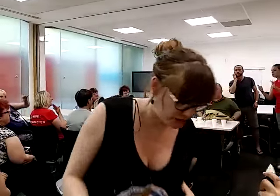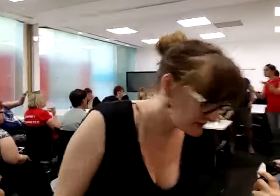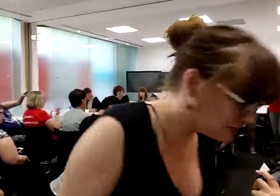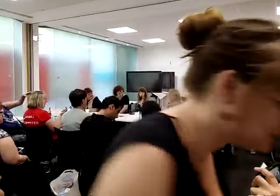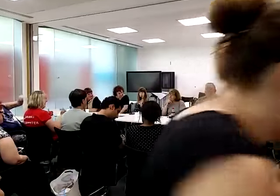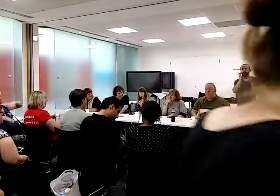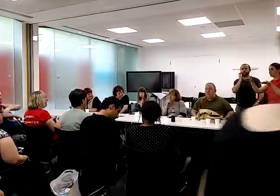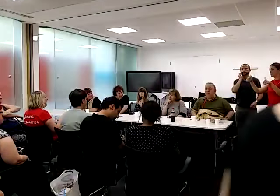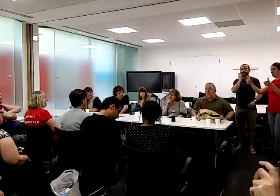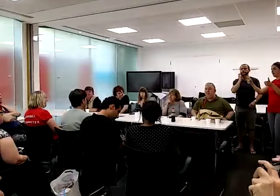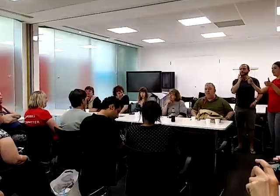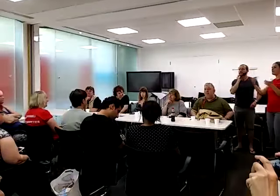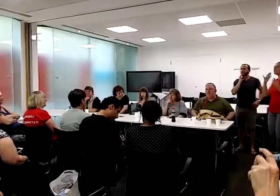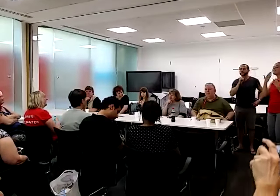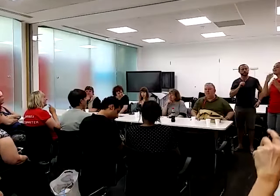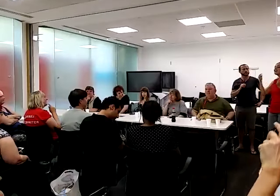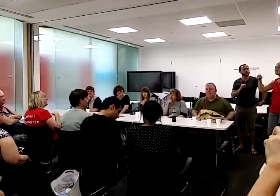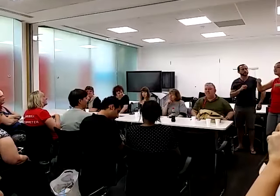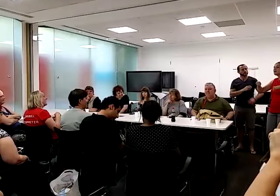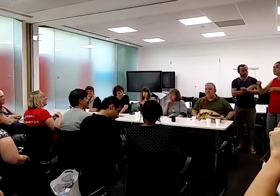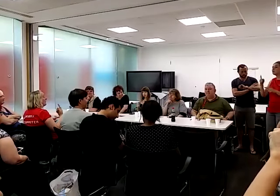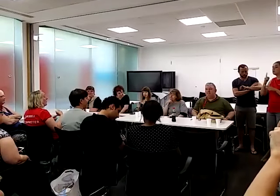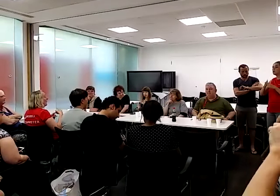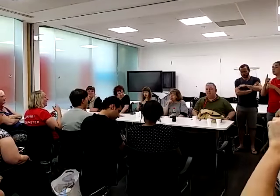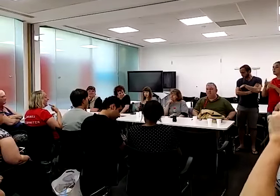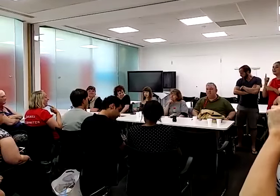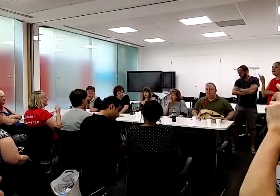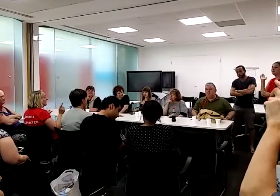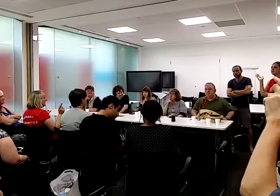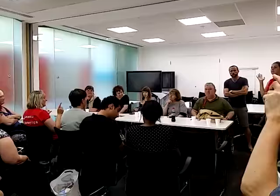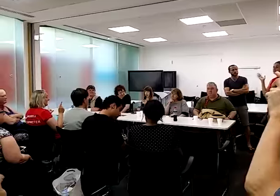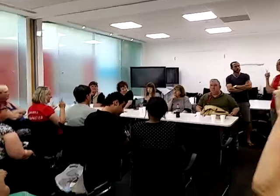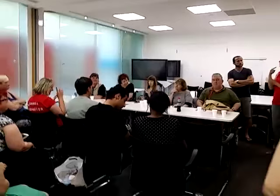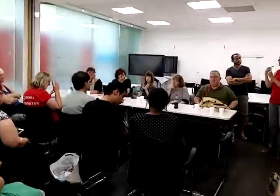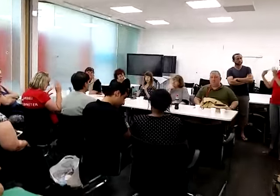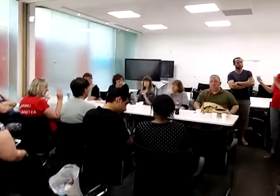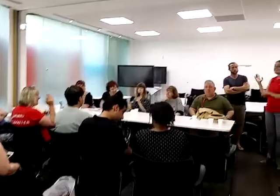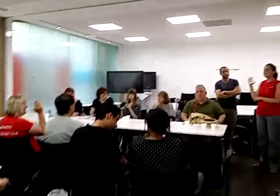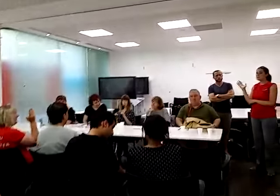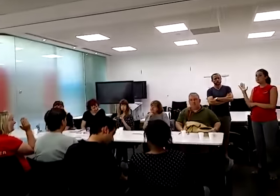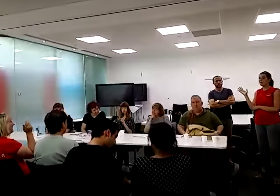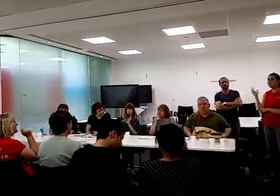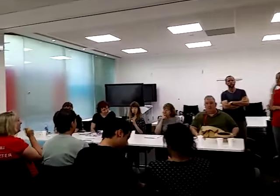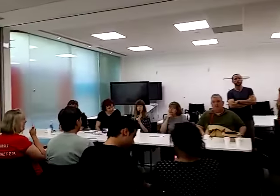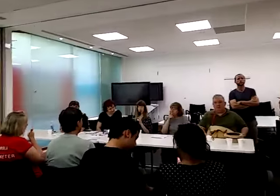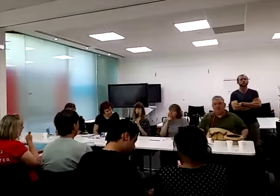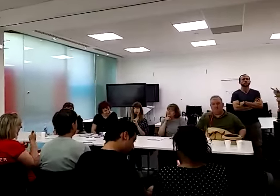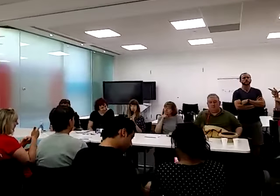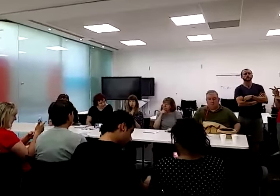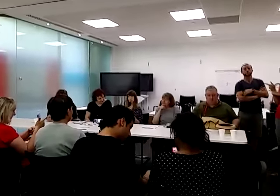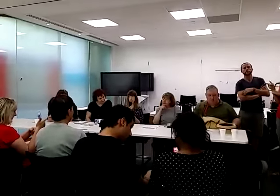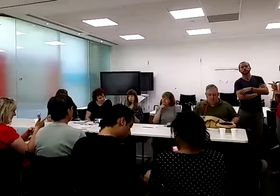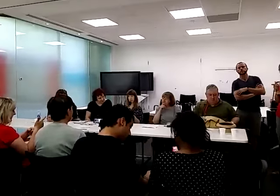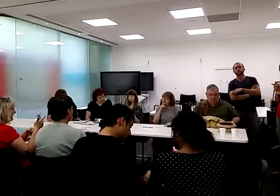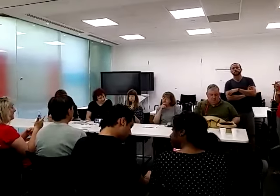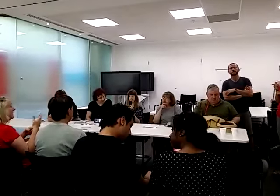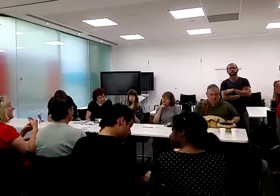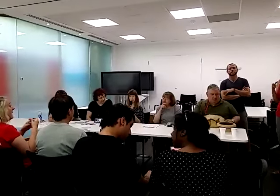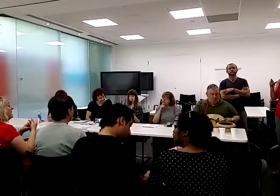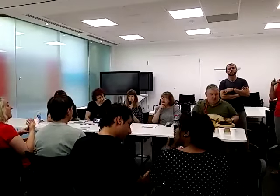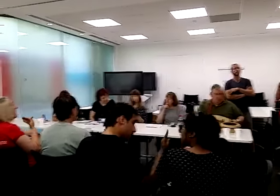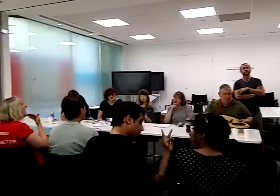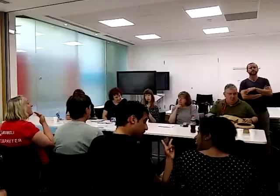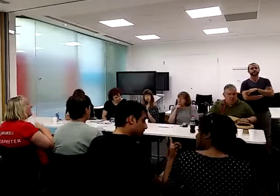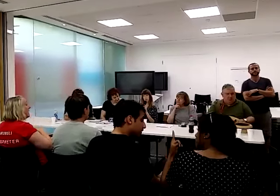Thank you very much for coming. I should just start with a quick announcement to say that the speakers tonight will be filmed. And if there is time